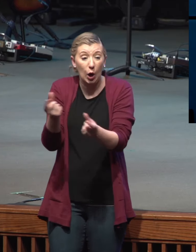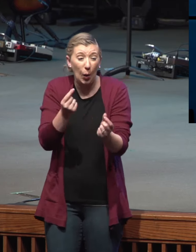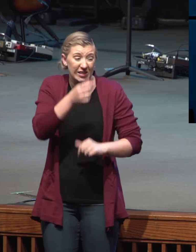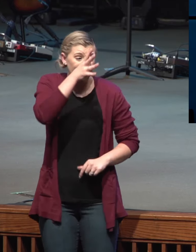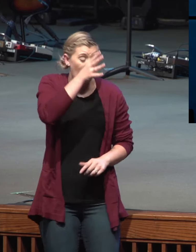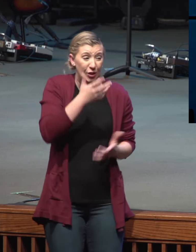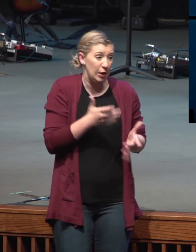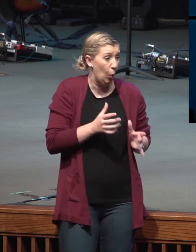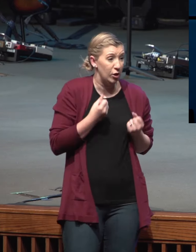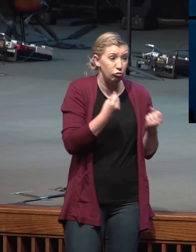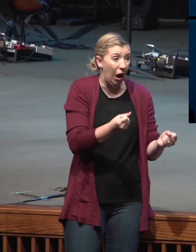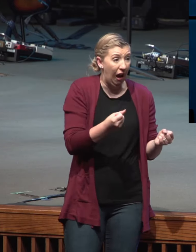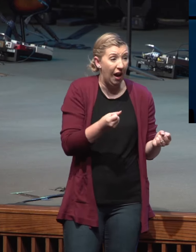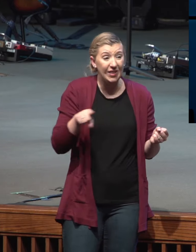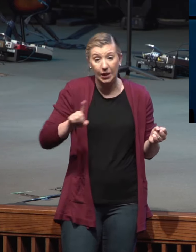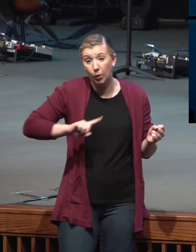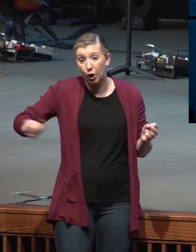want to drive.